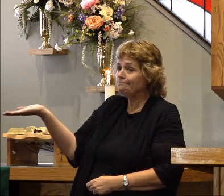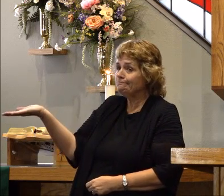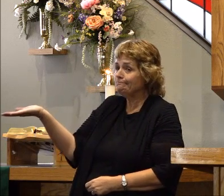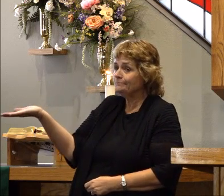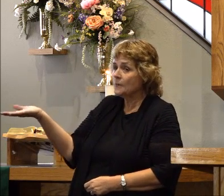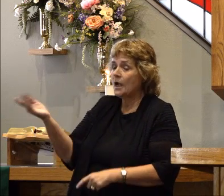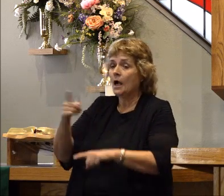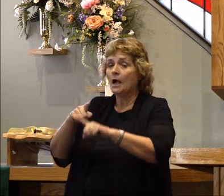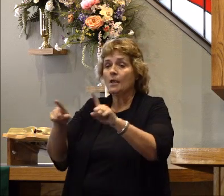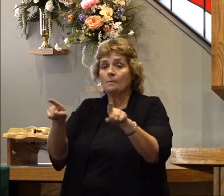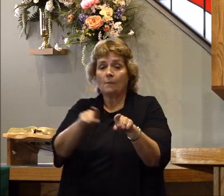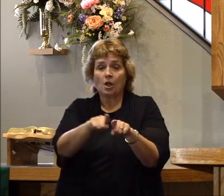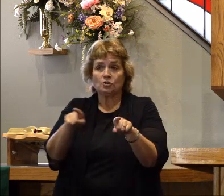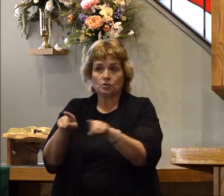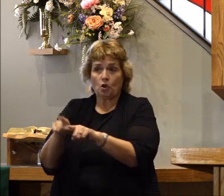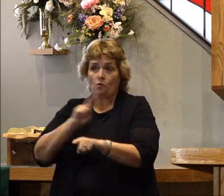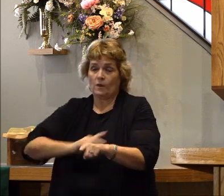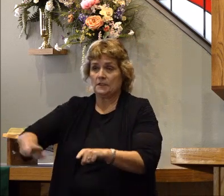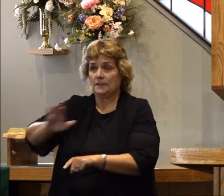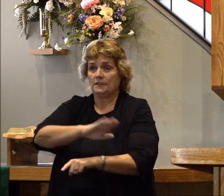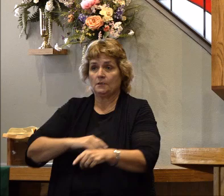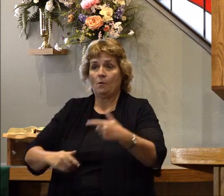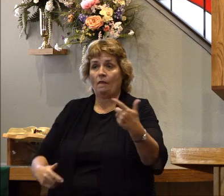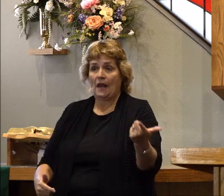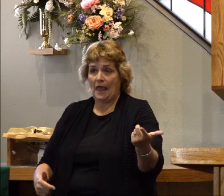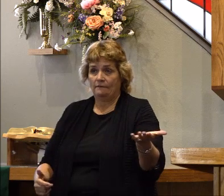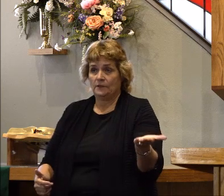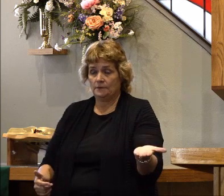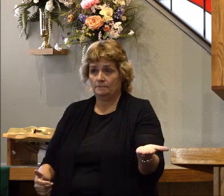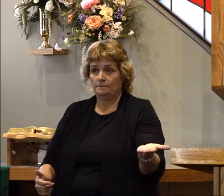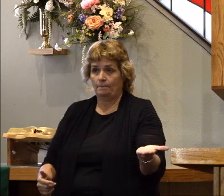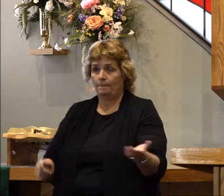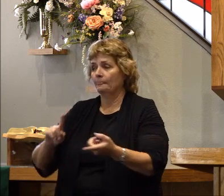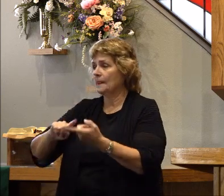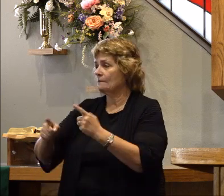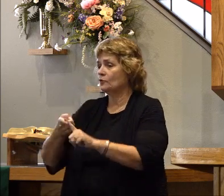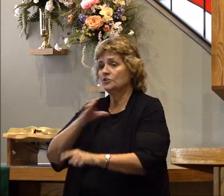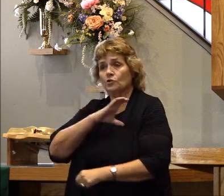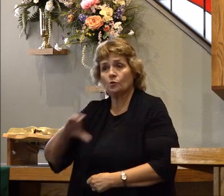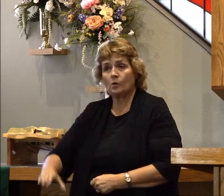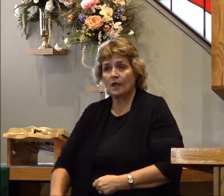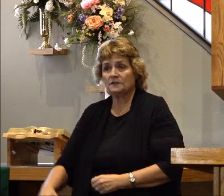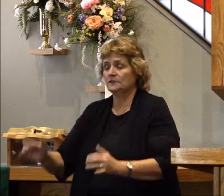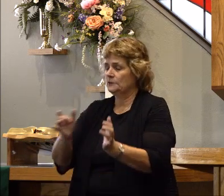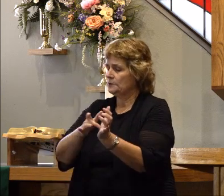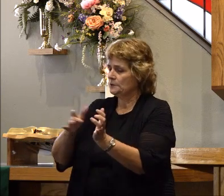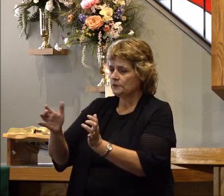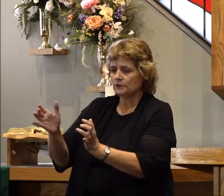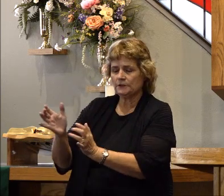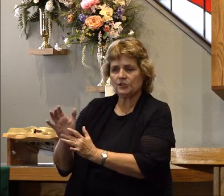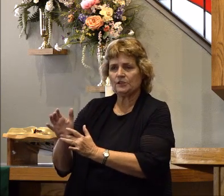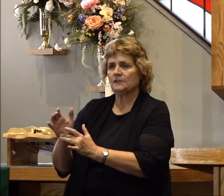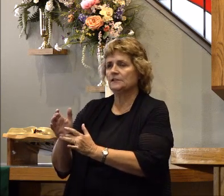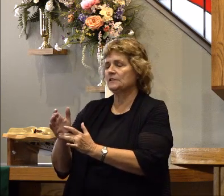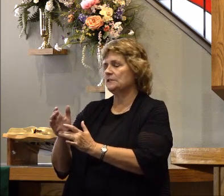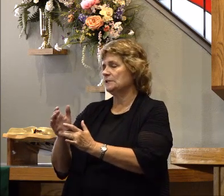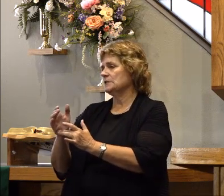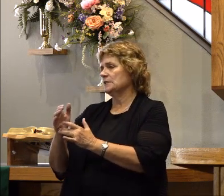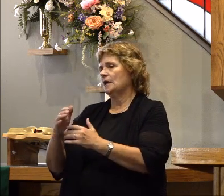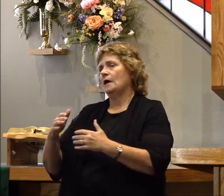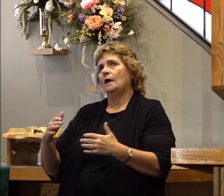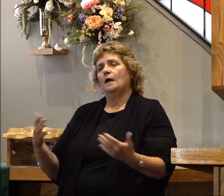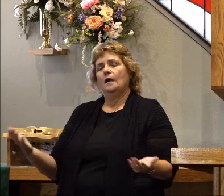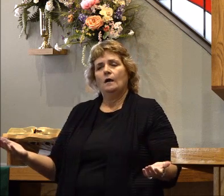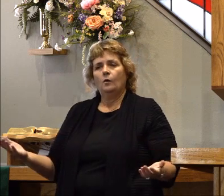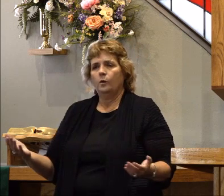the kingdom on the left. Friends in Christ, Jesus' submission does more than